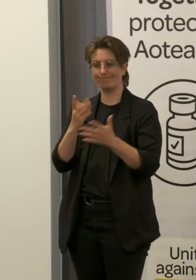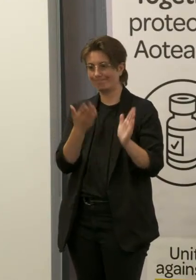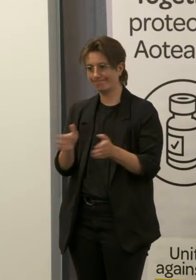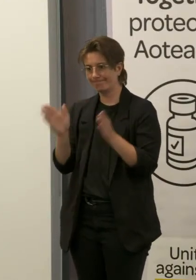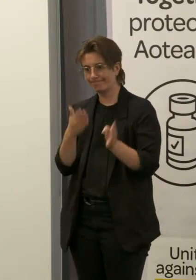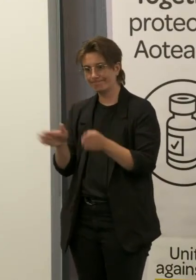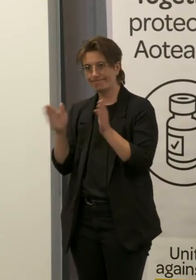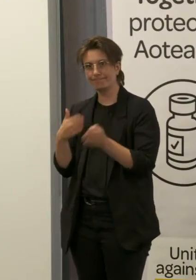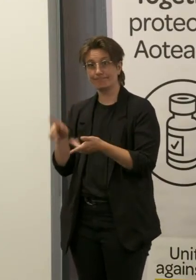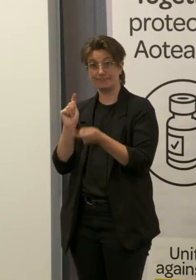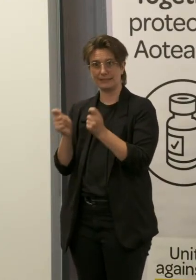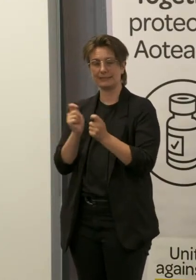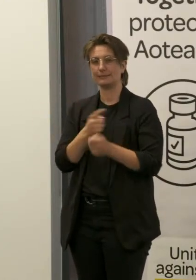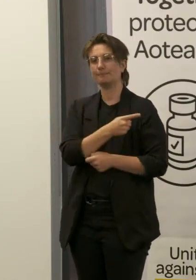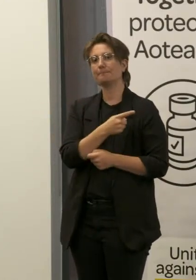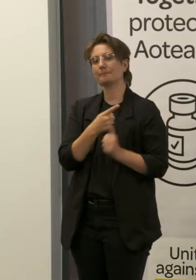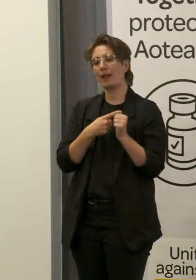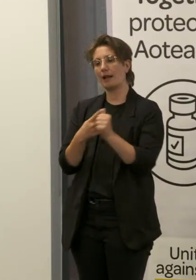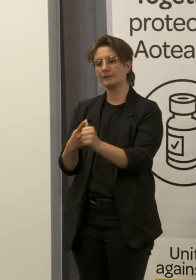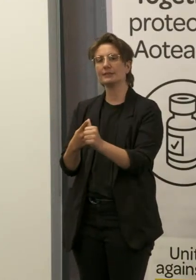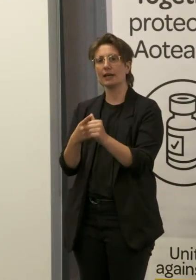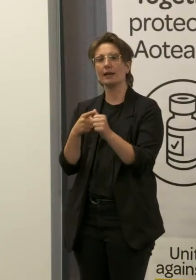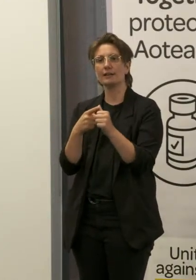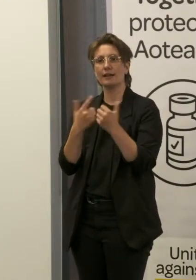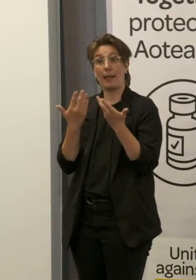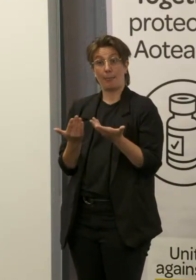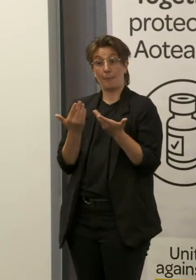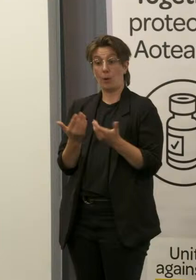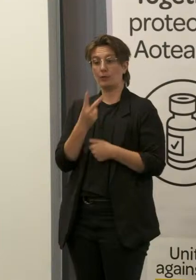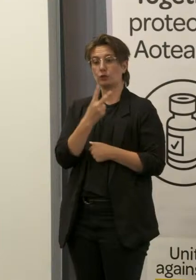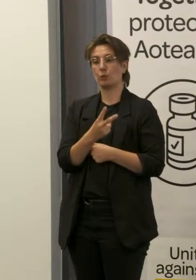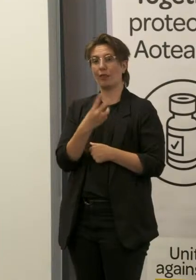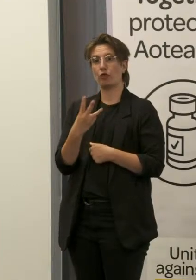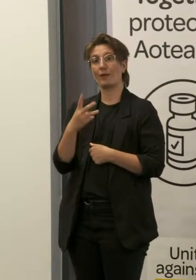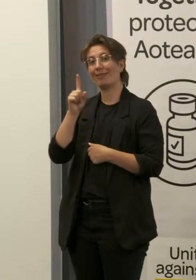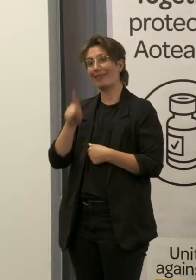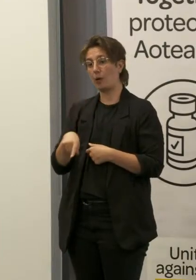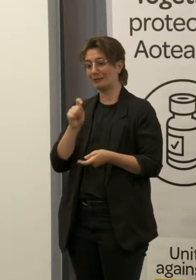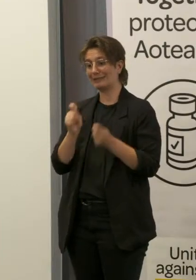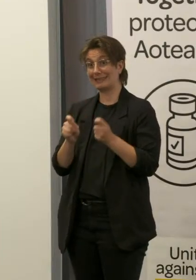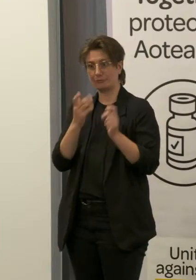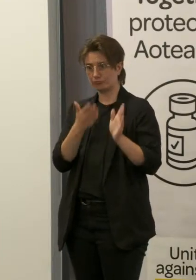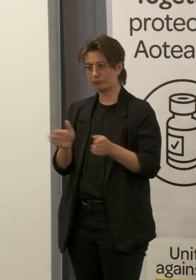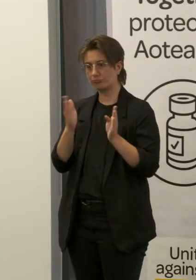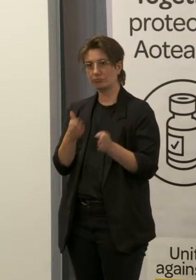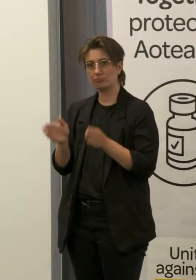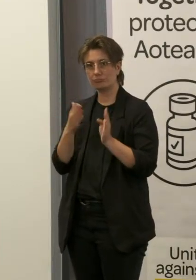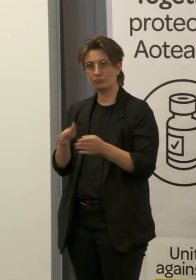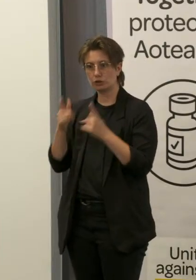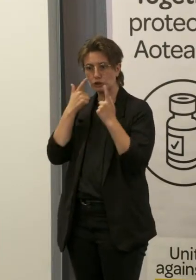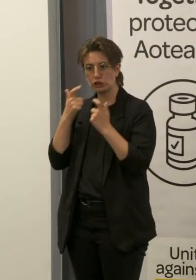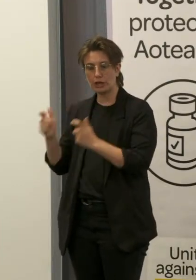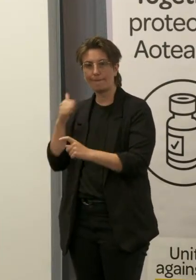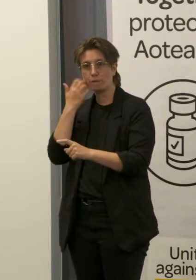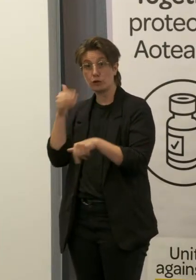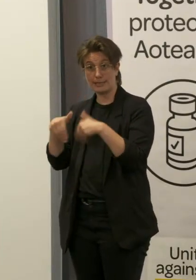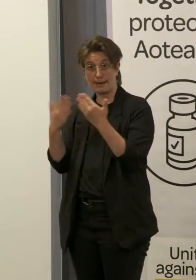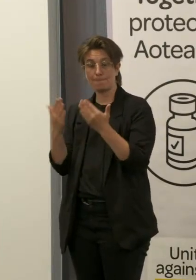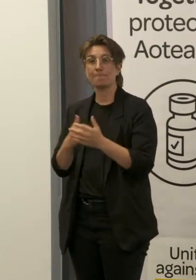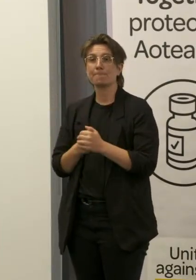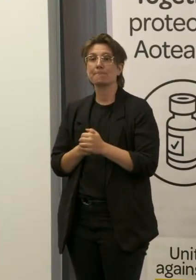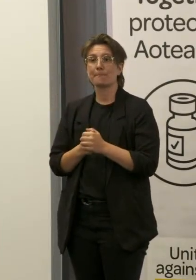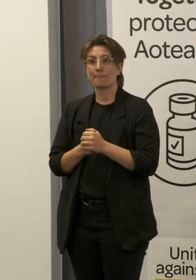70,000 tests a day. However, there's a rider on that, and this is particularly important in Auckland, where their current capacity is